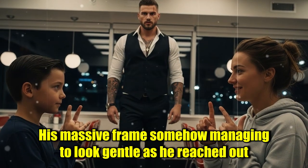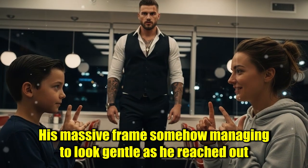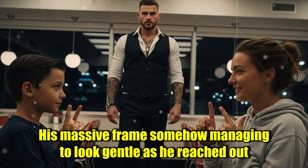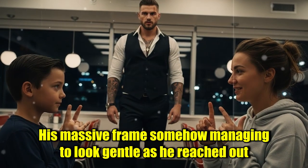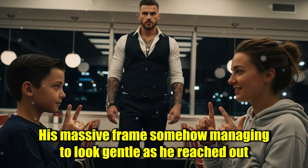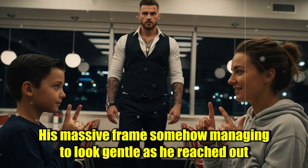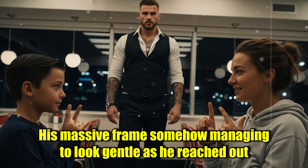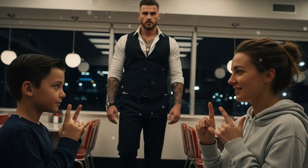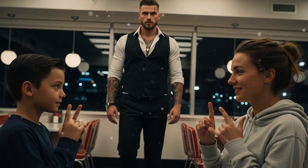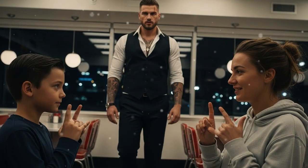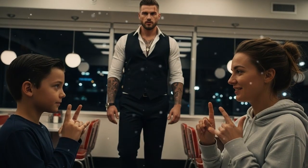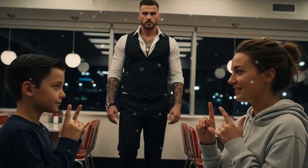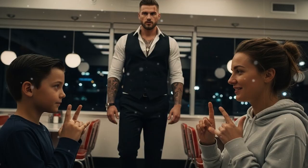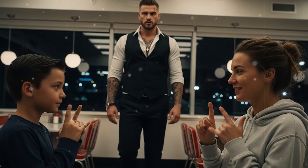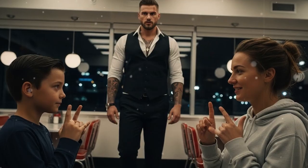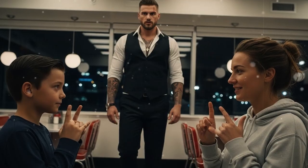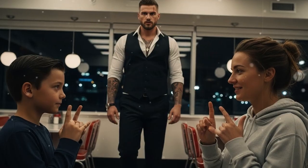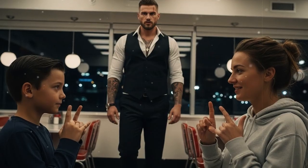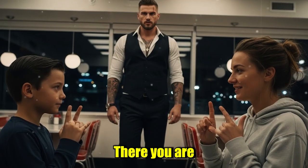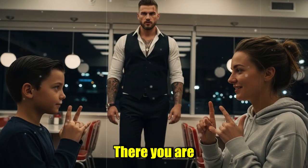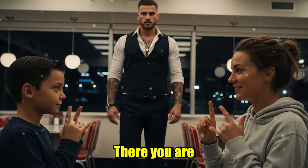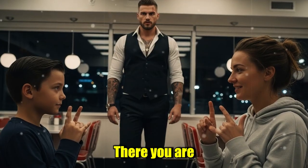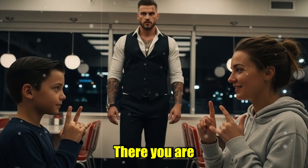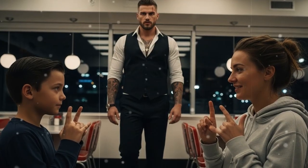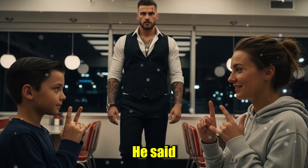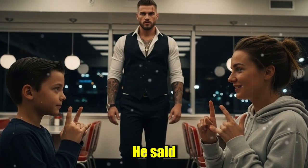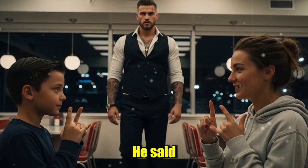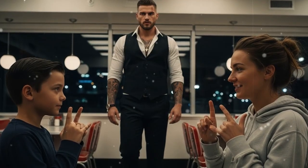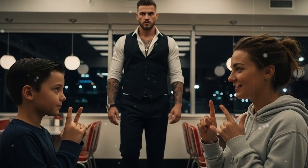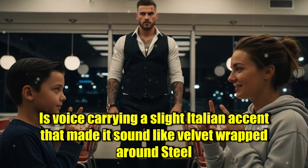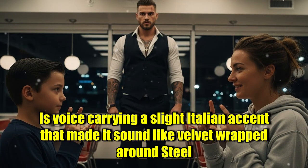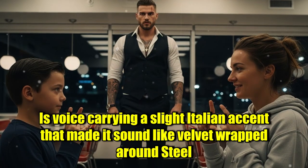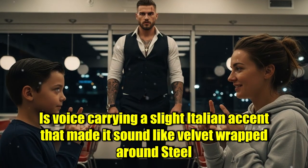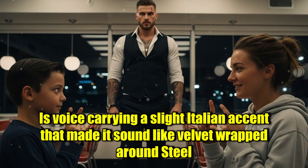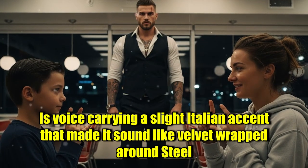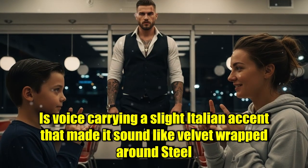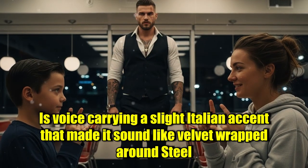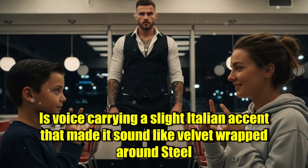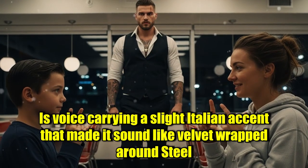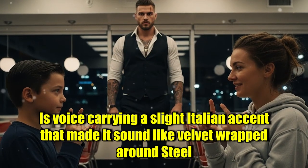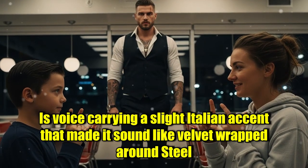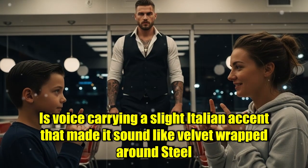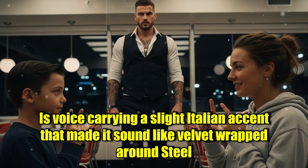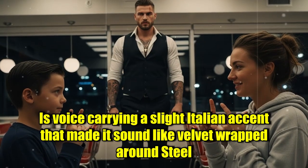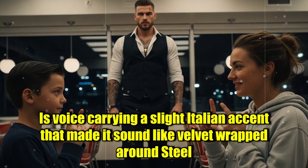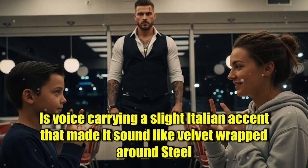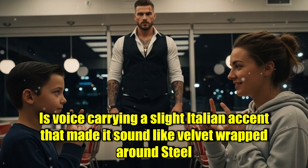gentle as he reached out to touch the boy's face. "There you are," he said, his voice carrying a slight Italian accent that made it sound